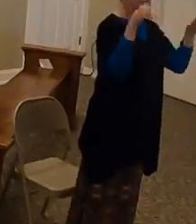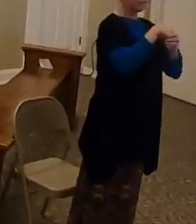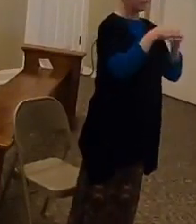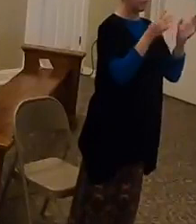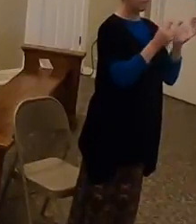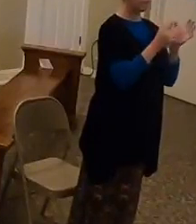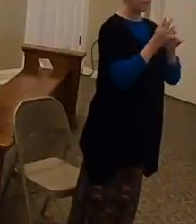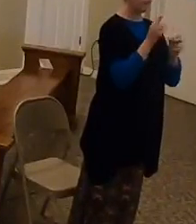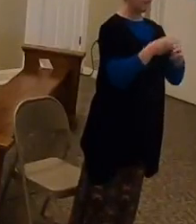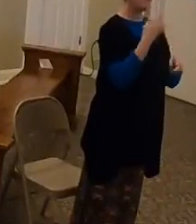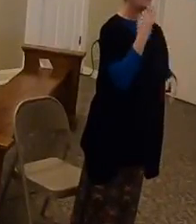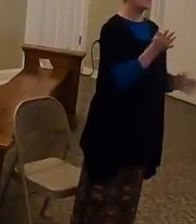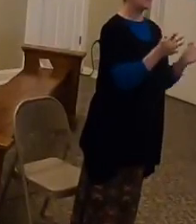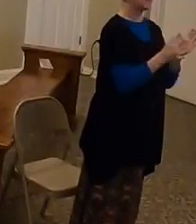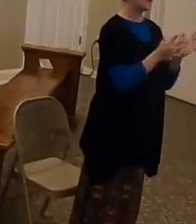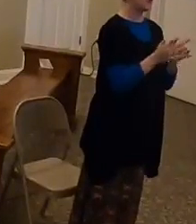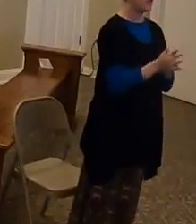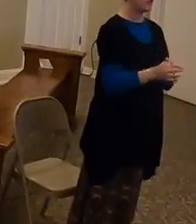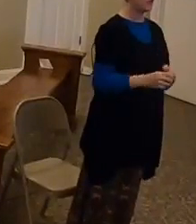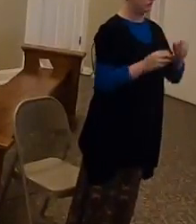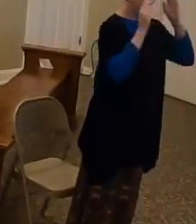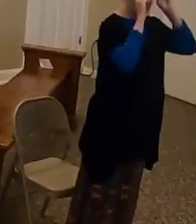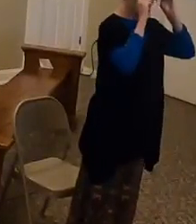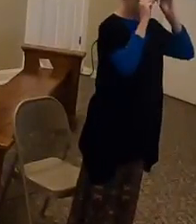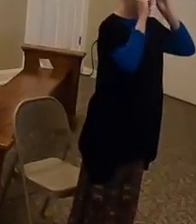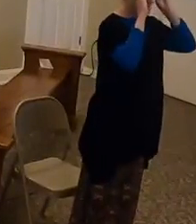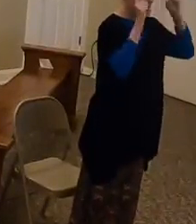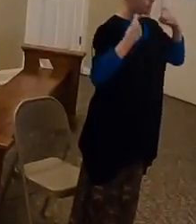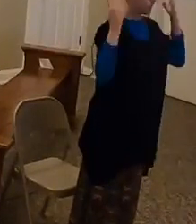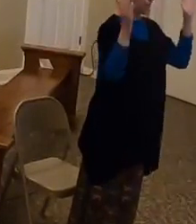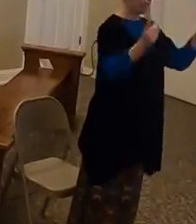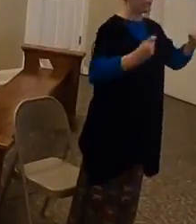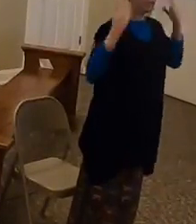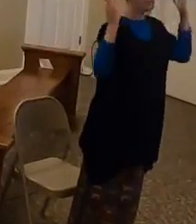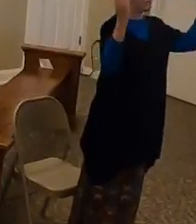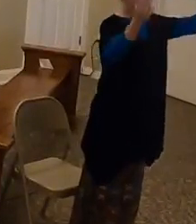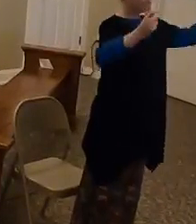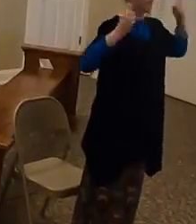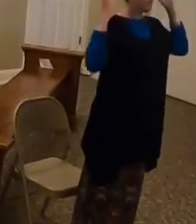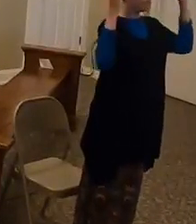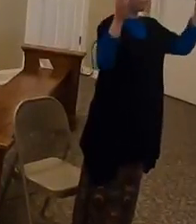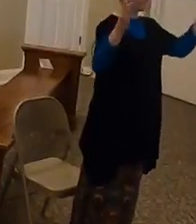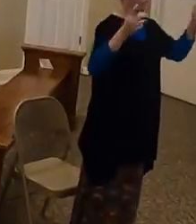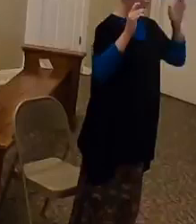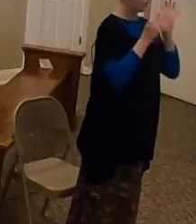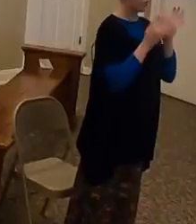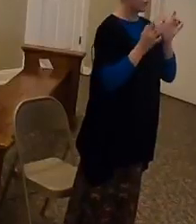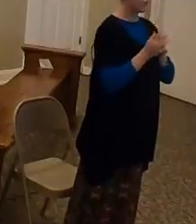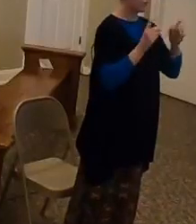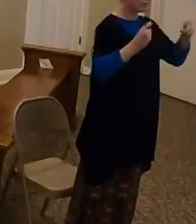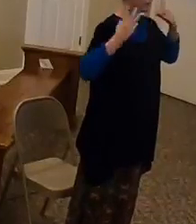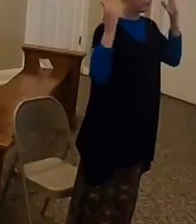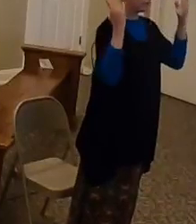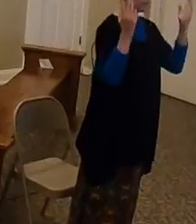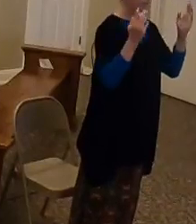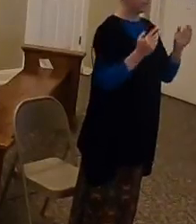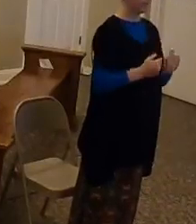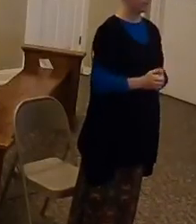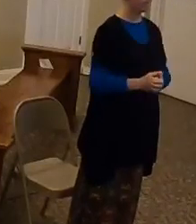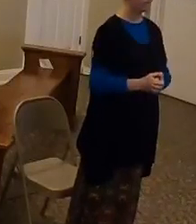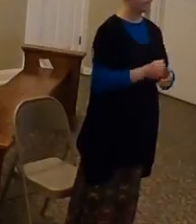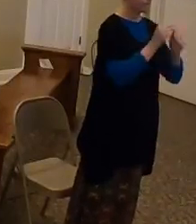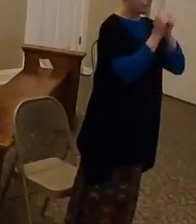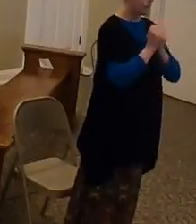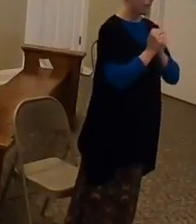In Jesus' name, thank you, Jesus. Hallelujah, hallelujah, hallelujah, Jesus,